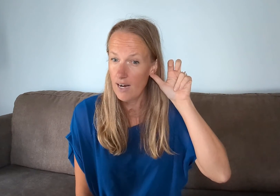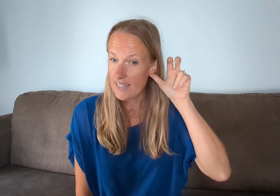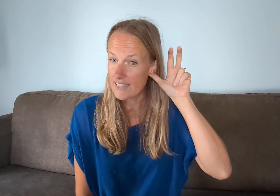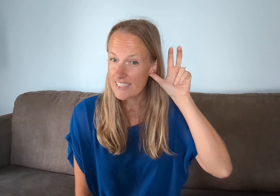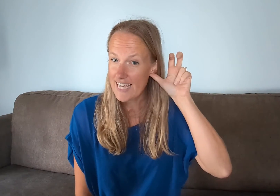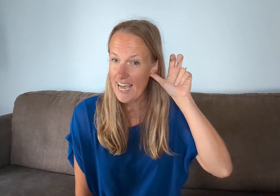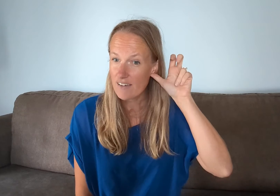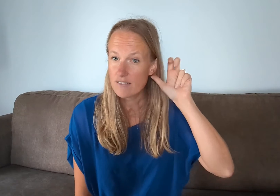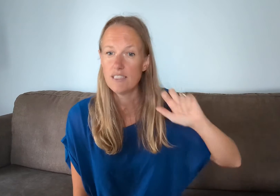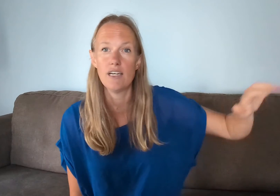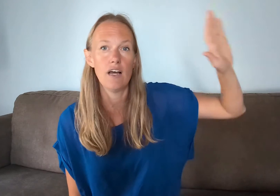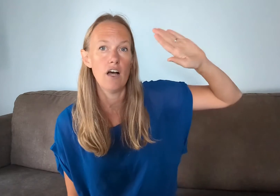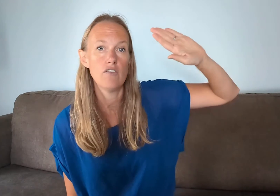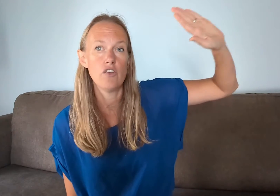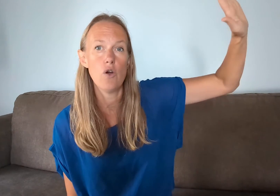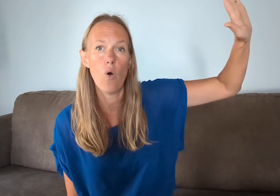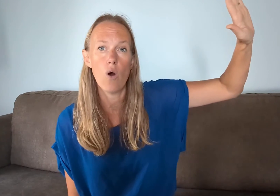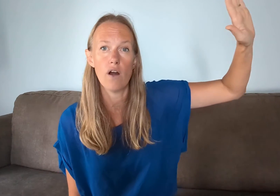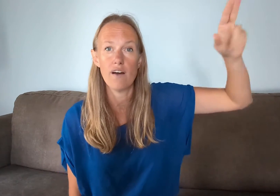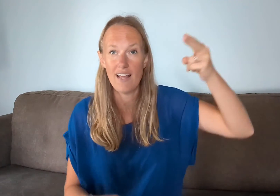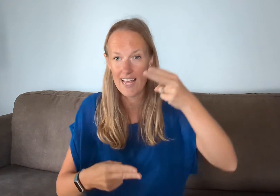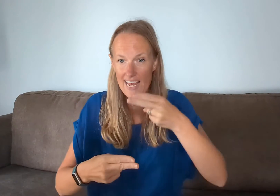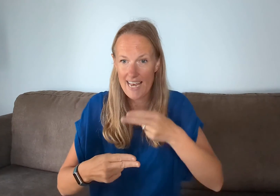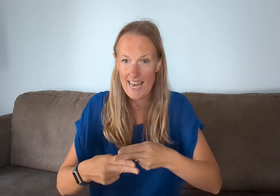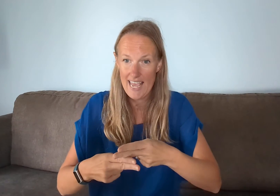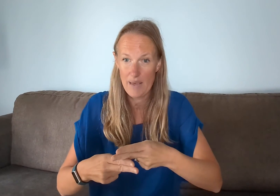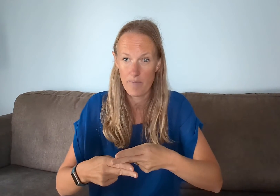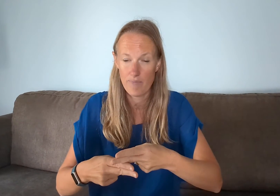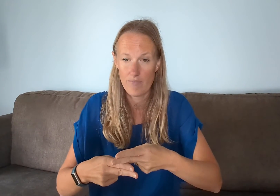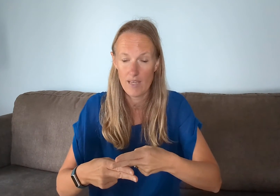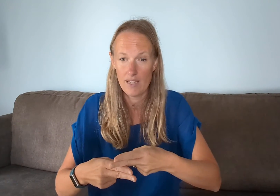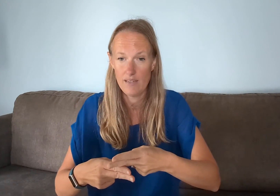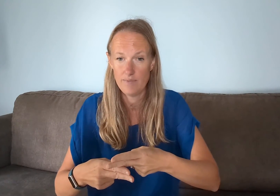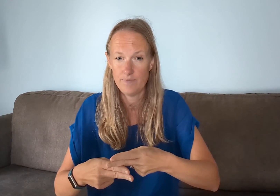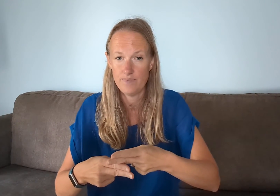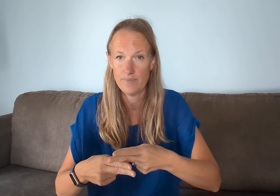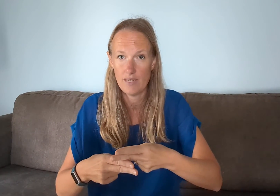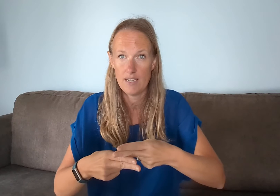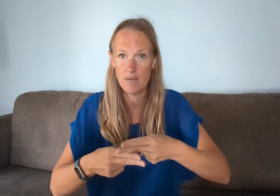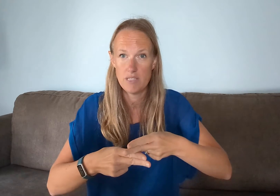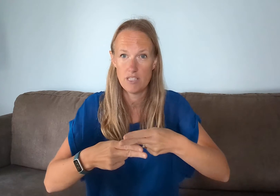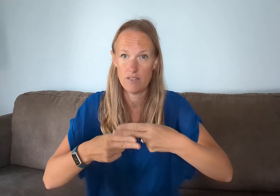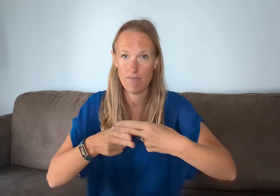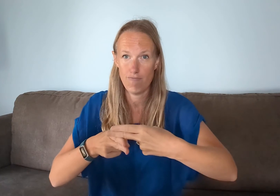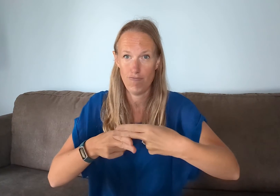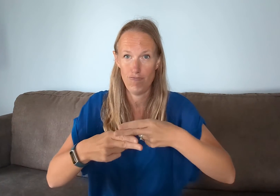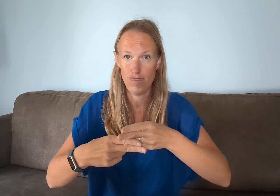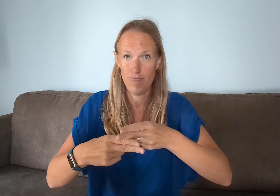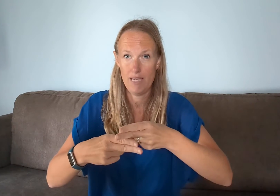At the sound of your name, okay? Name is making